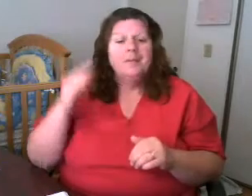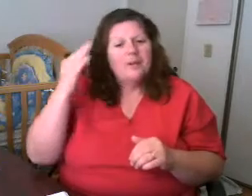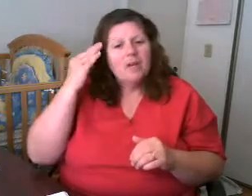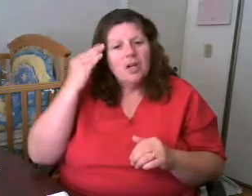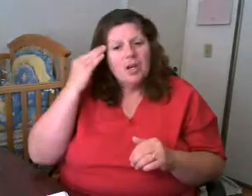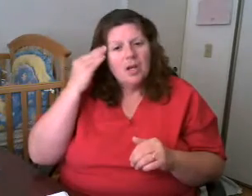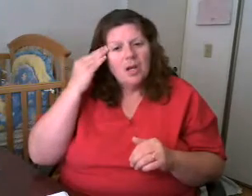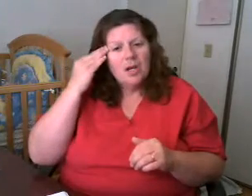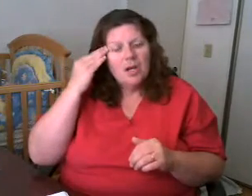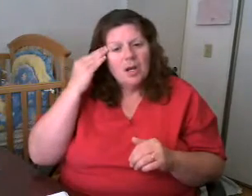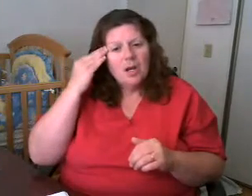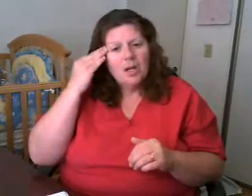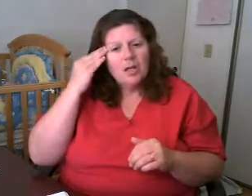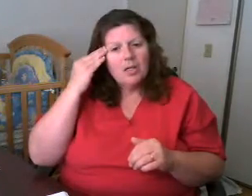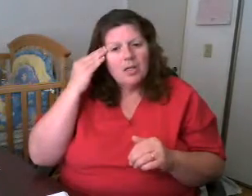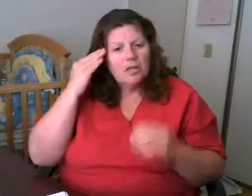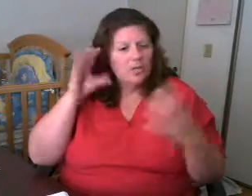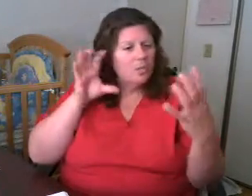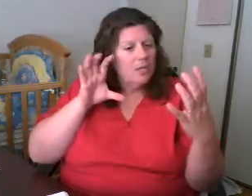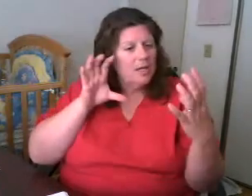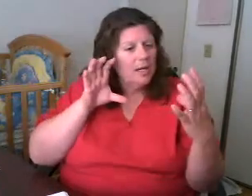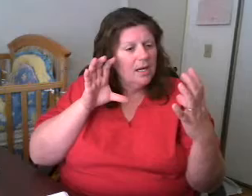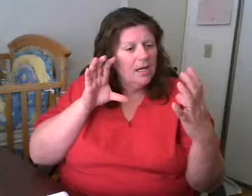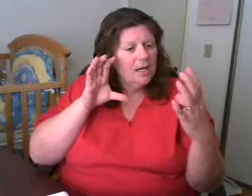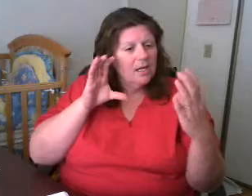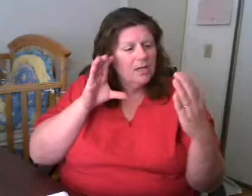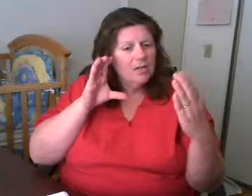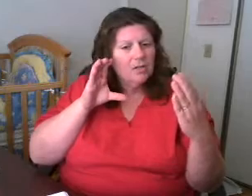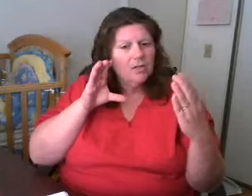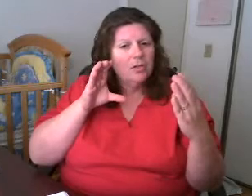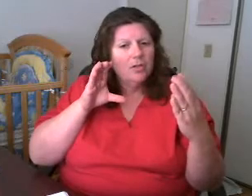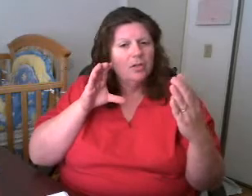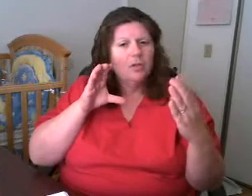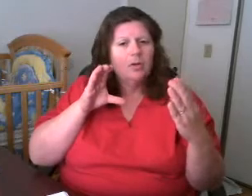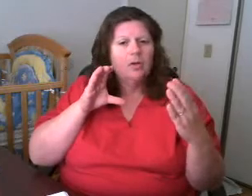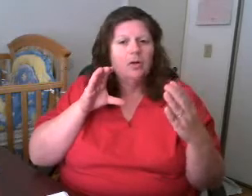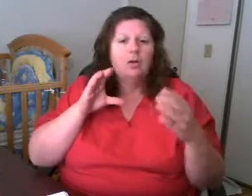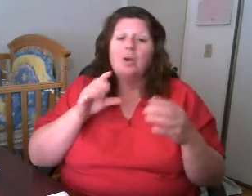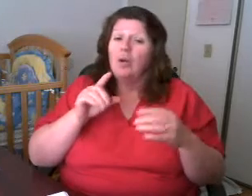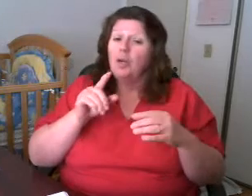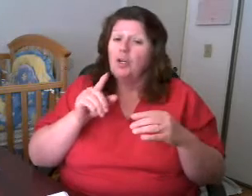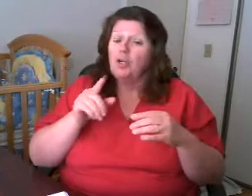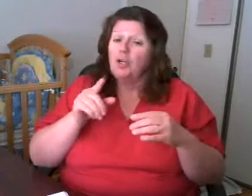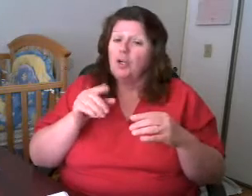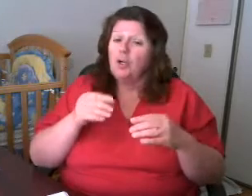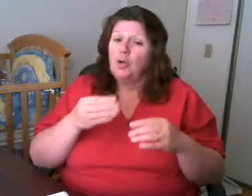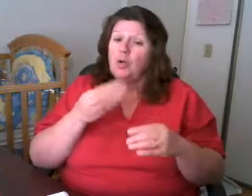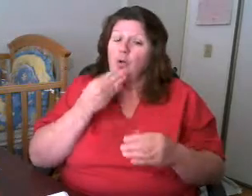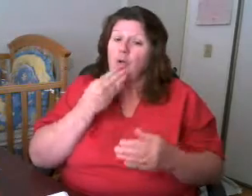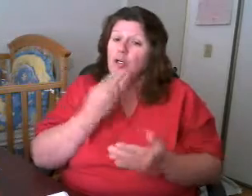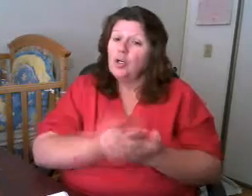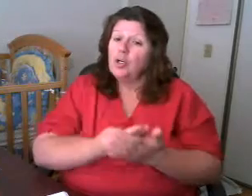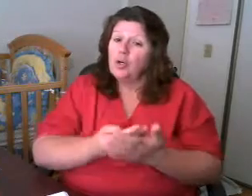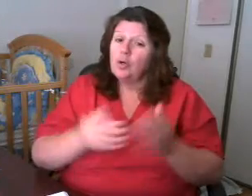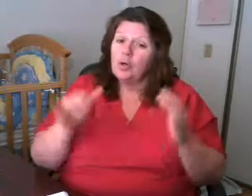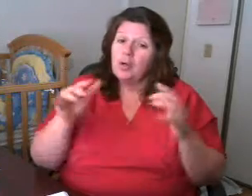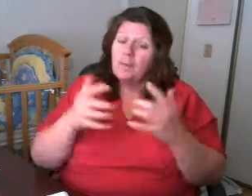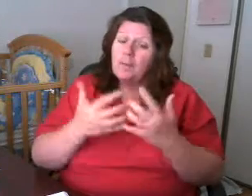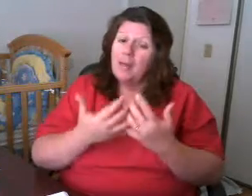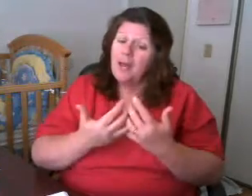to ensure that you are a good match between you, the interpreter, and the parties involved. And